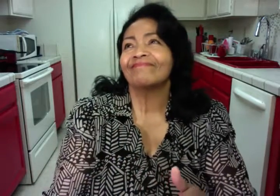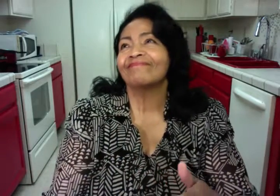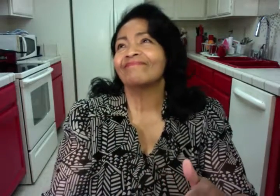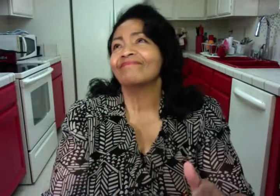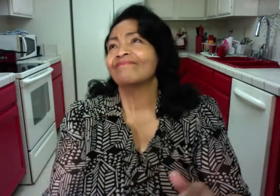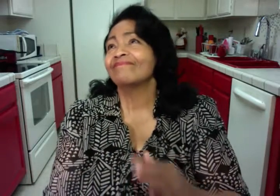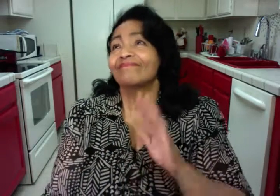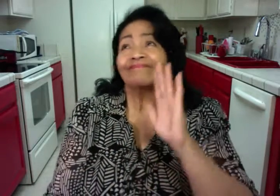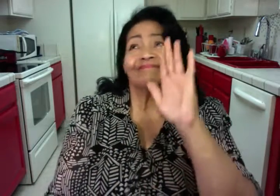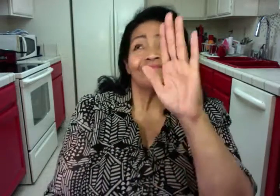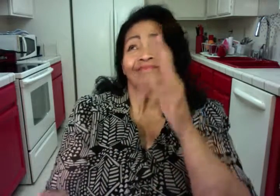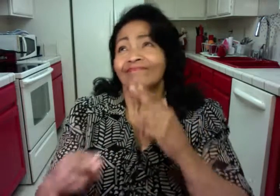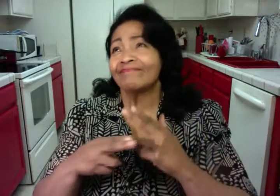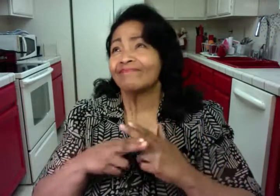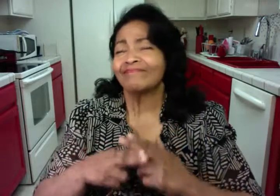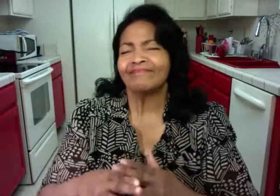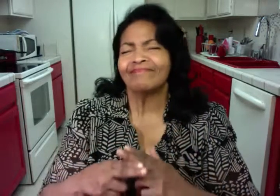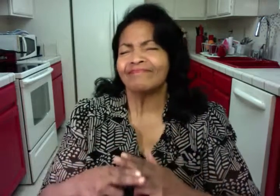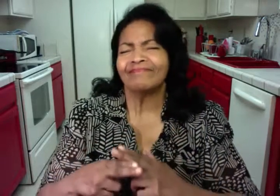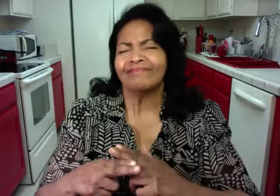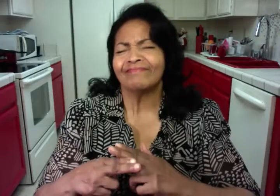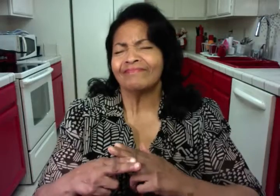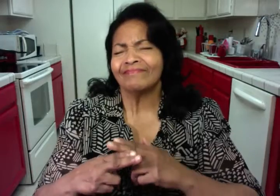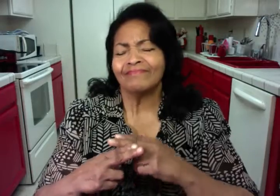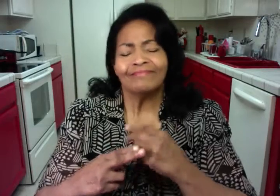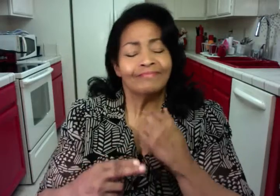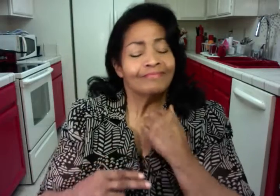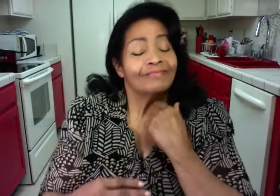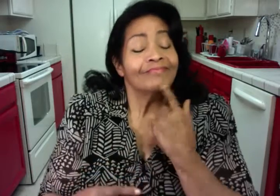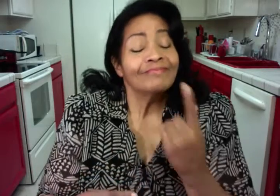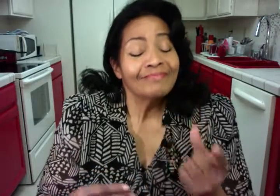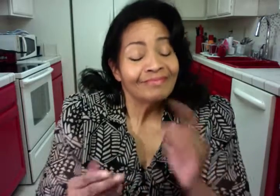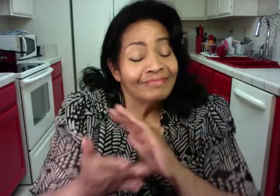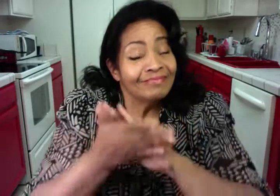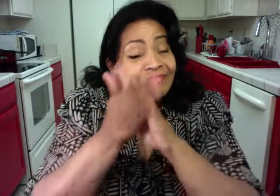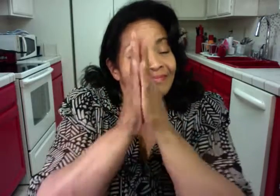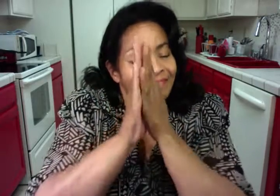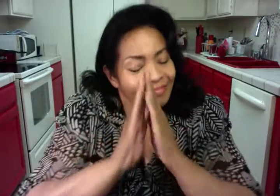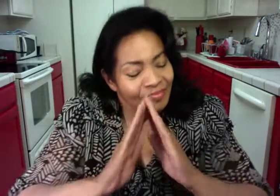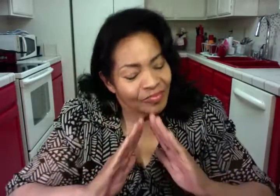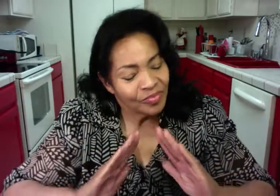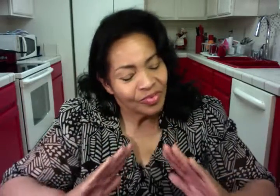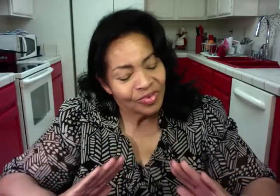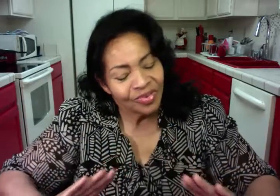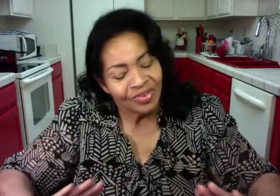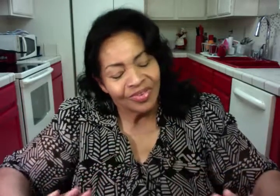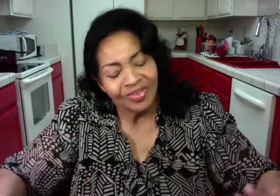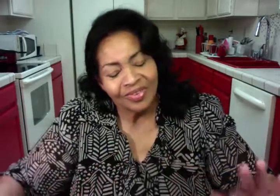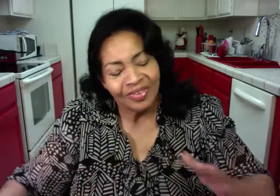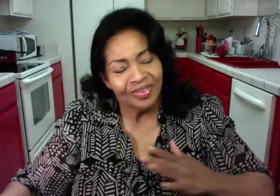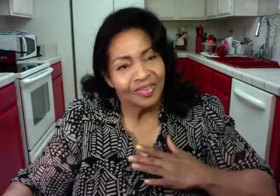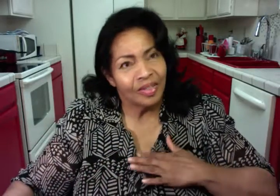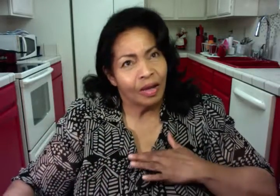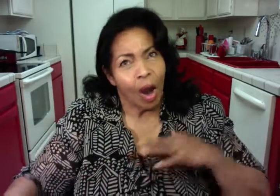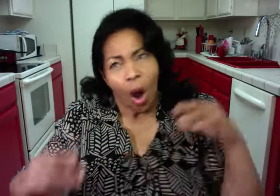Now this name speaks peace unto my storm